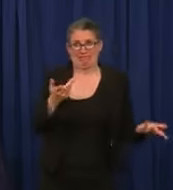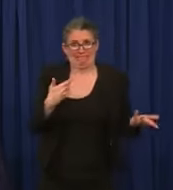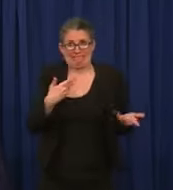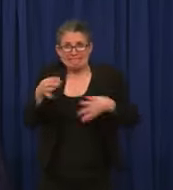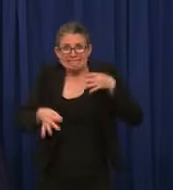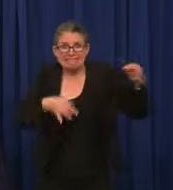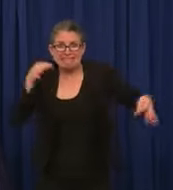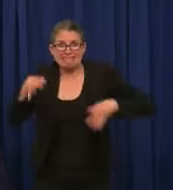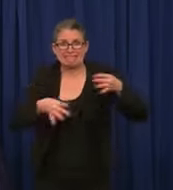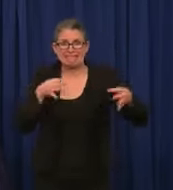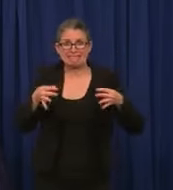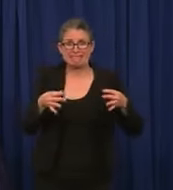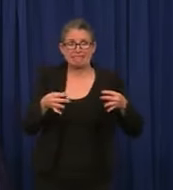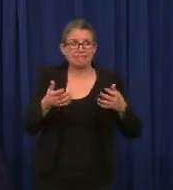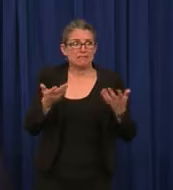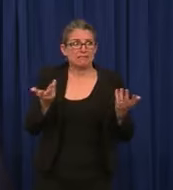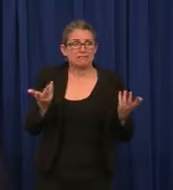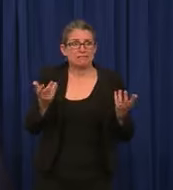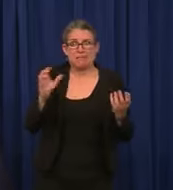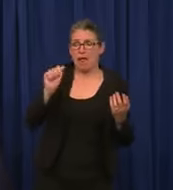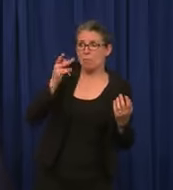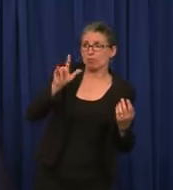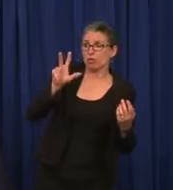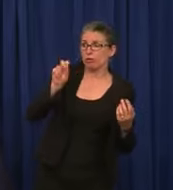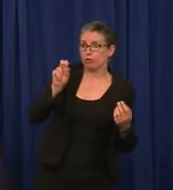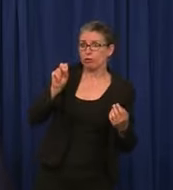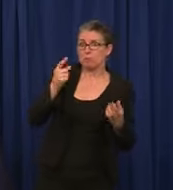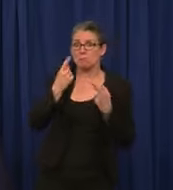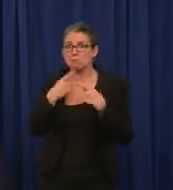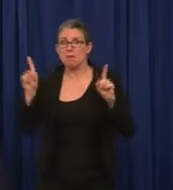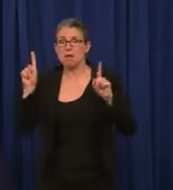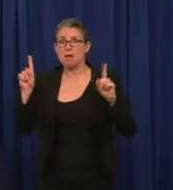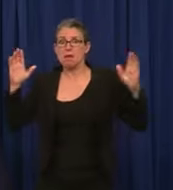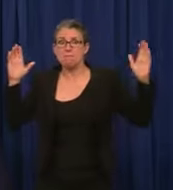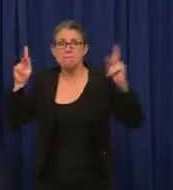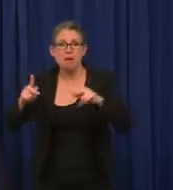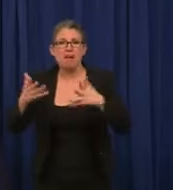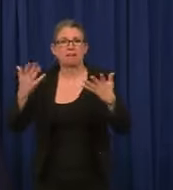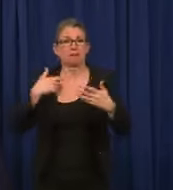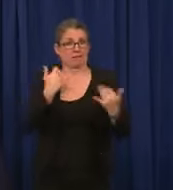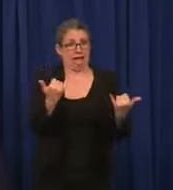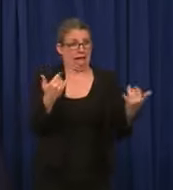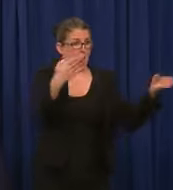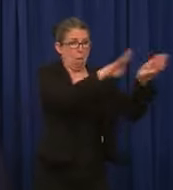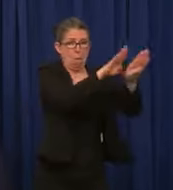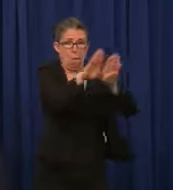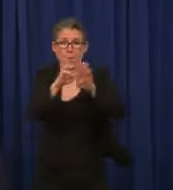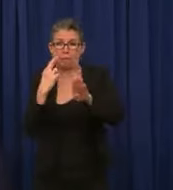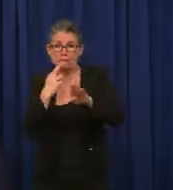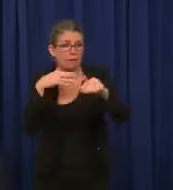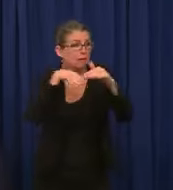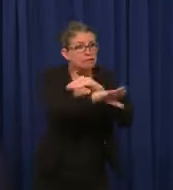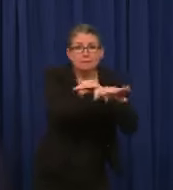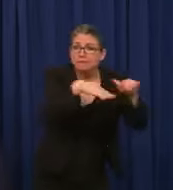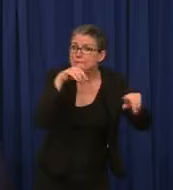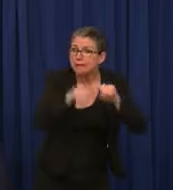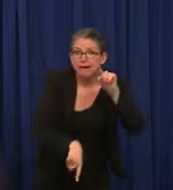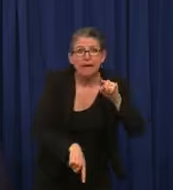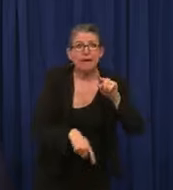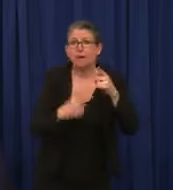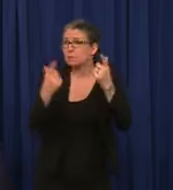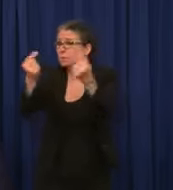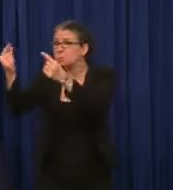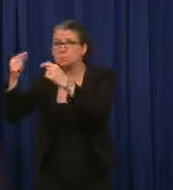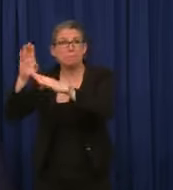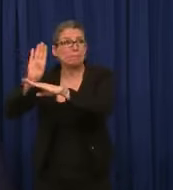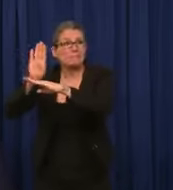measures collectively are flattening the curve. Now, the order in which we may remove some of these measures will be